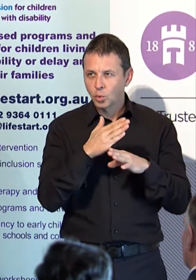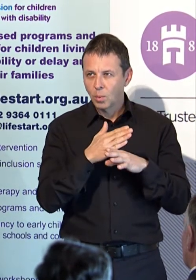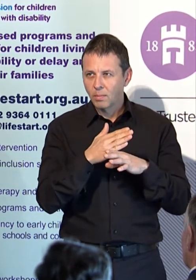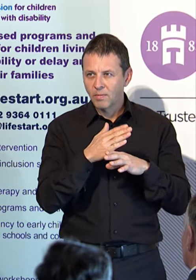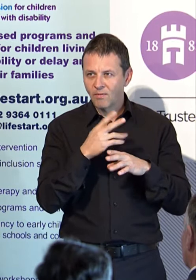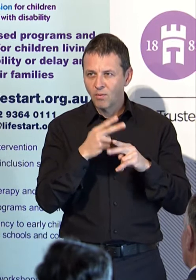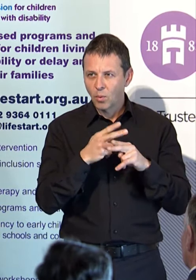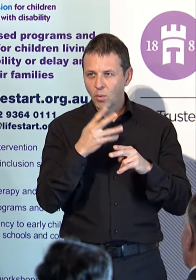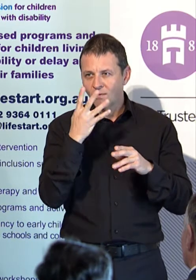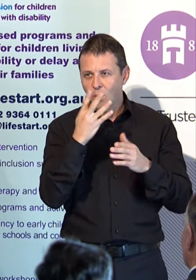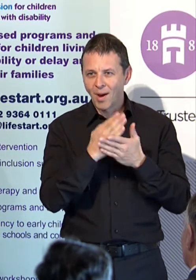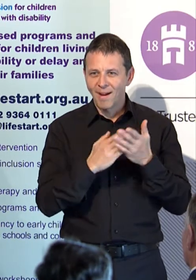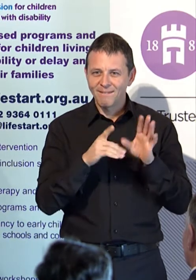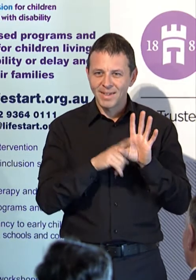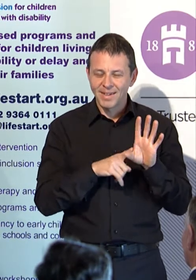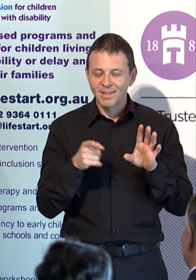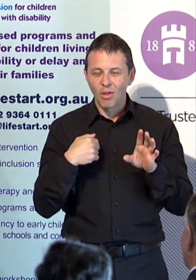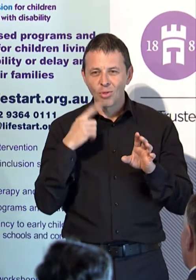Sue. 4.5, there you are.